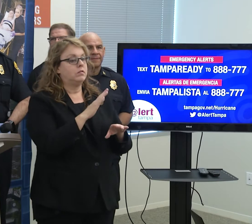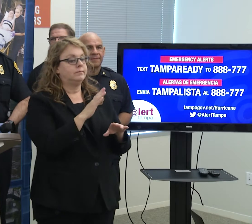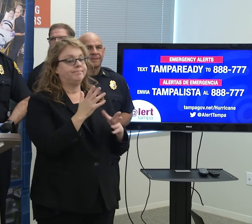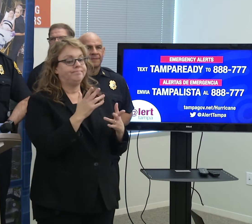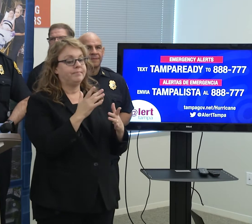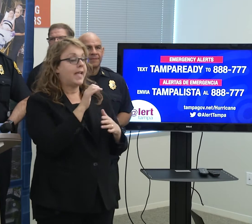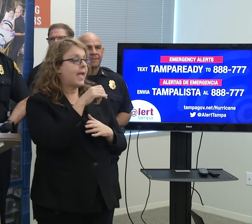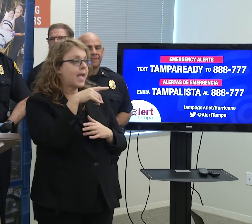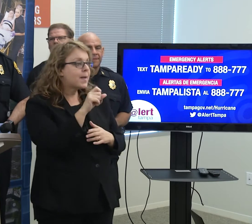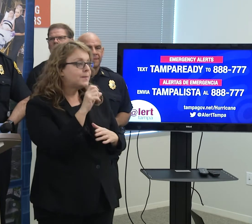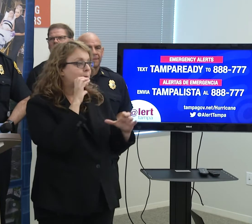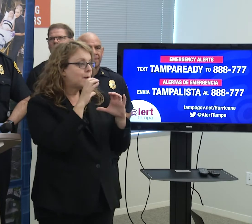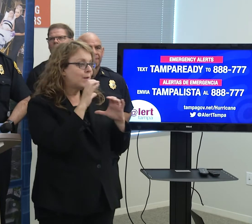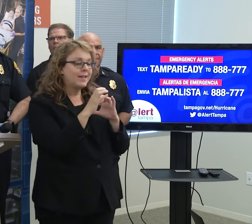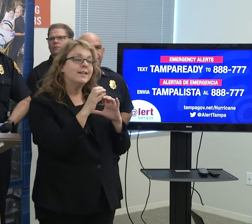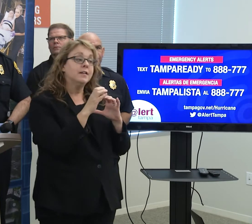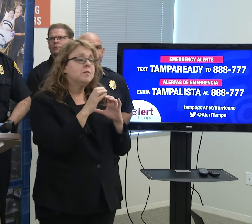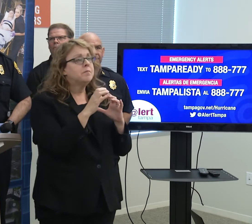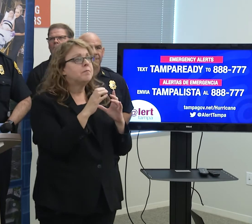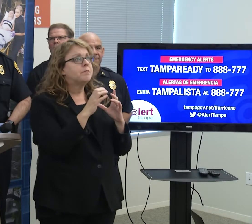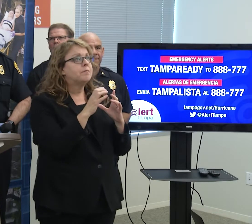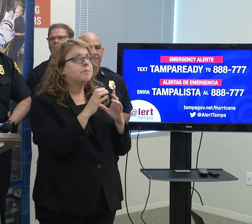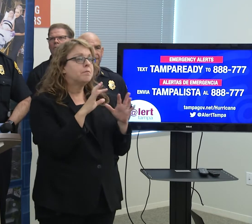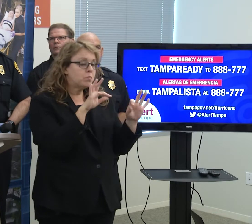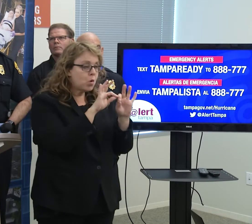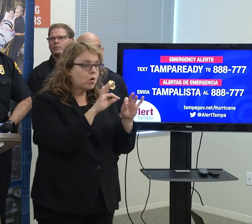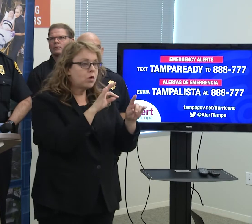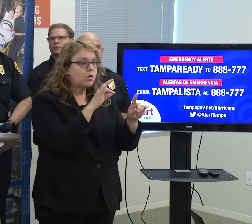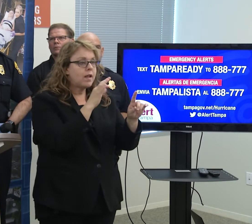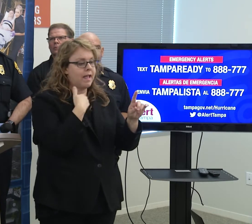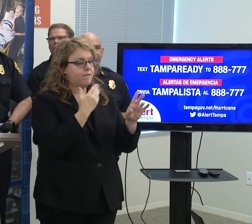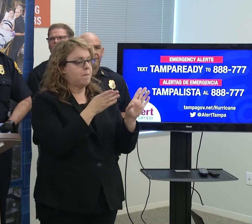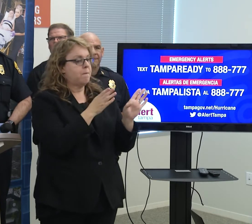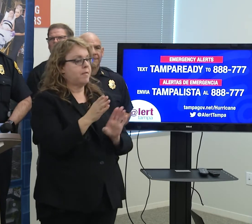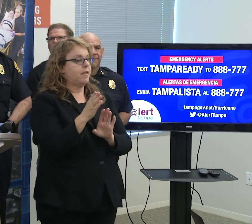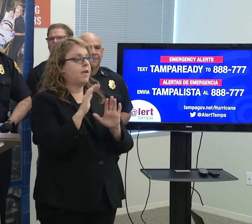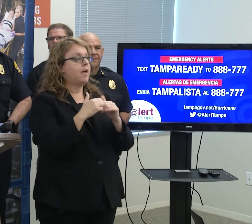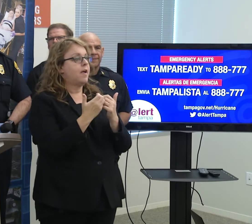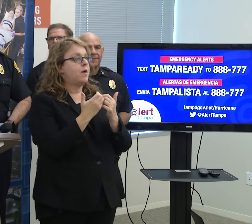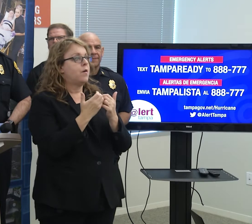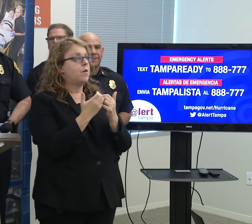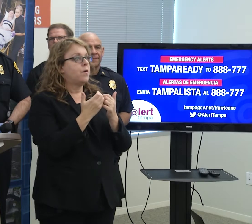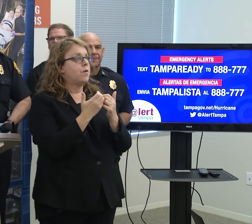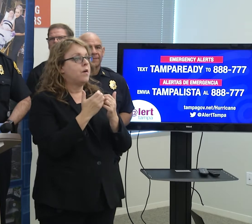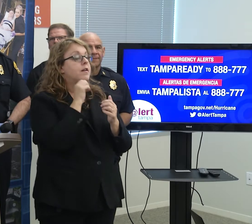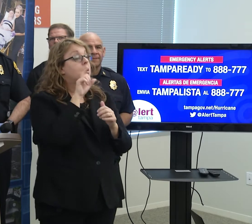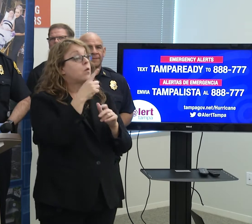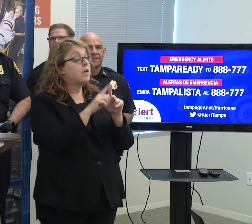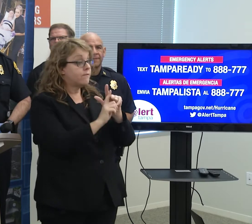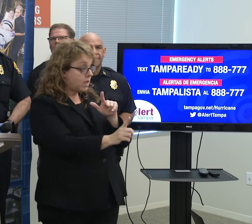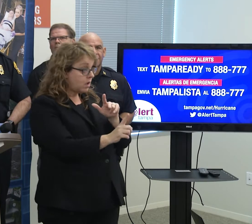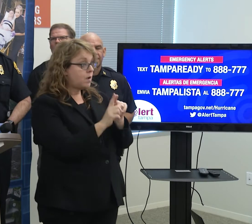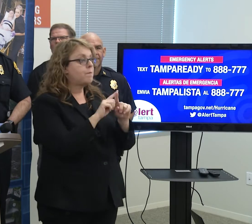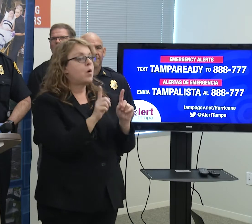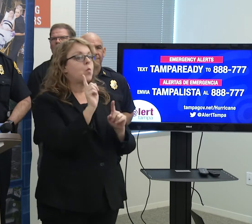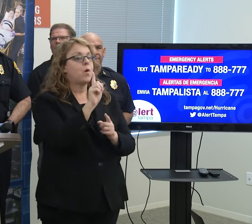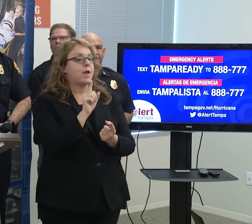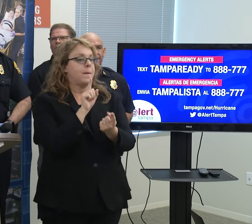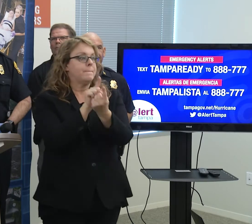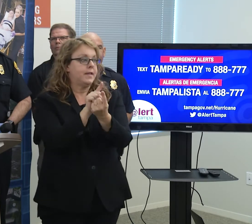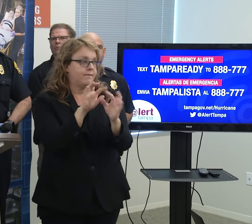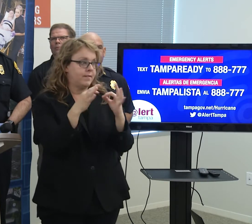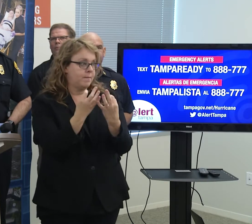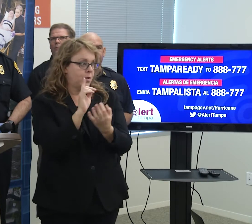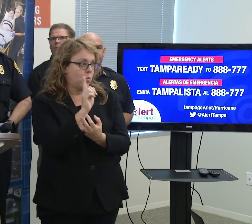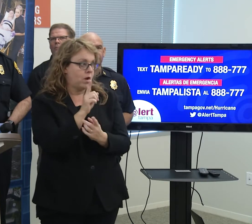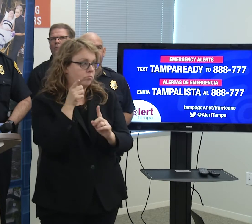different apps to communicate, and that's important that they really have a plan also on how they're going to not only evacuate, but how they're going to